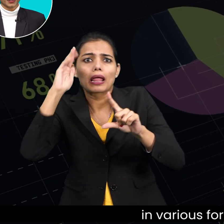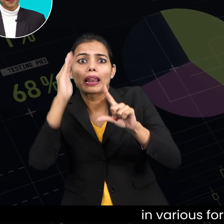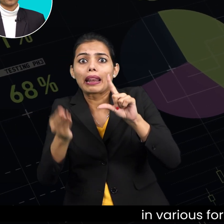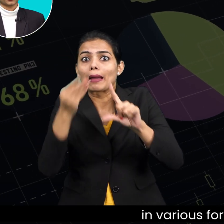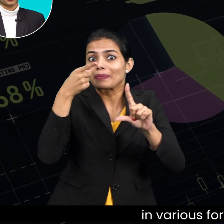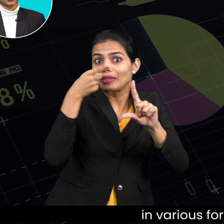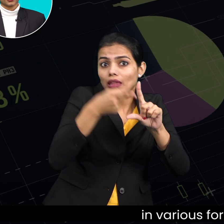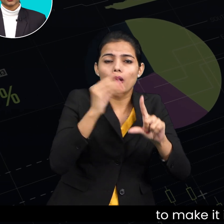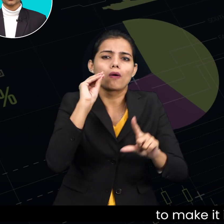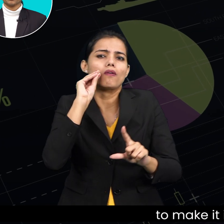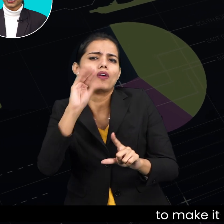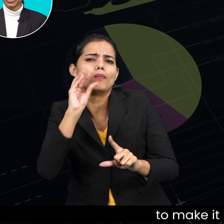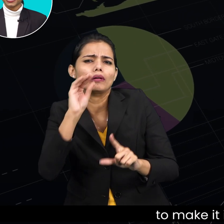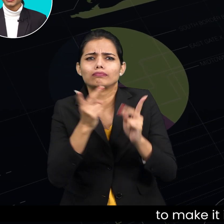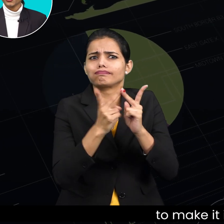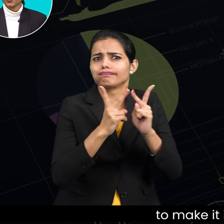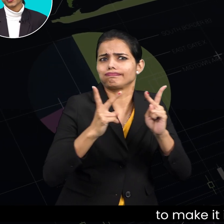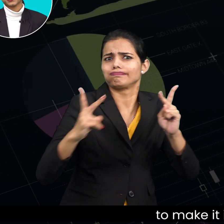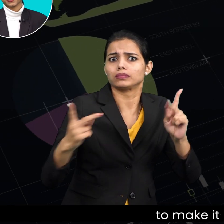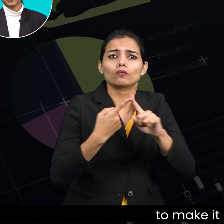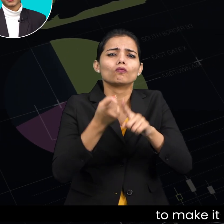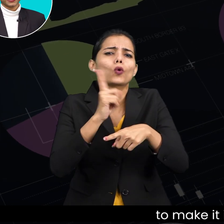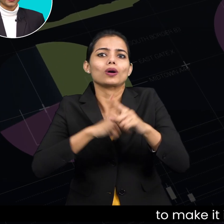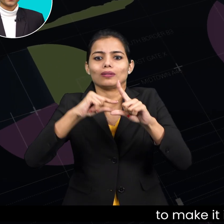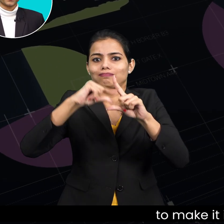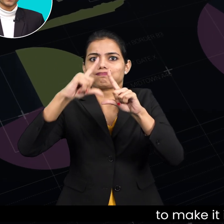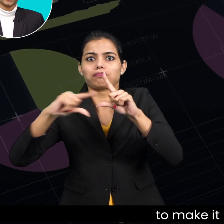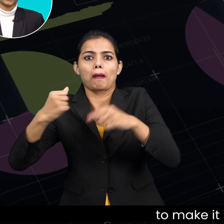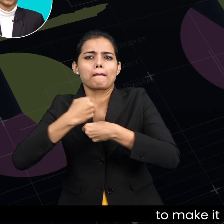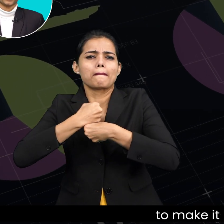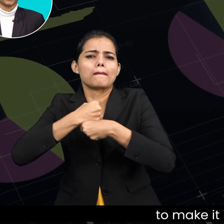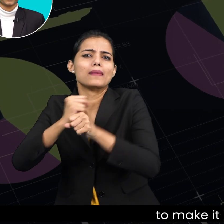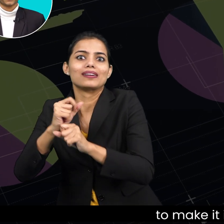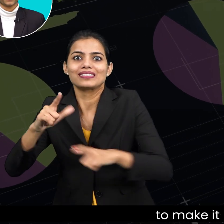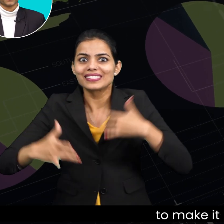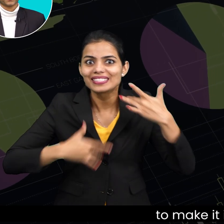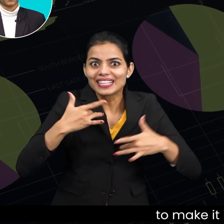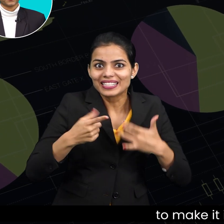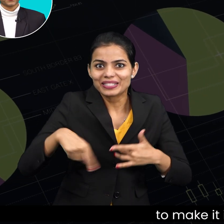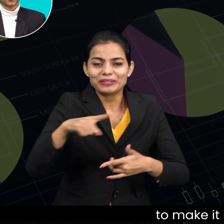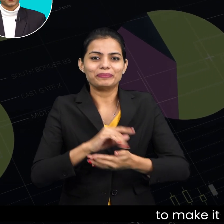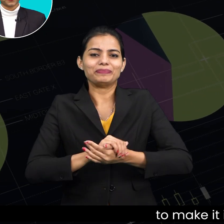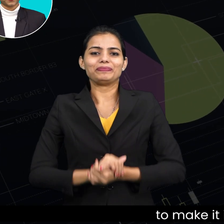of graphs to make it interesting.